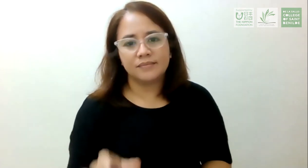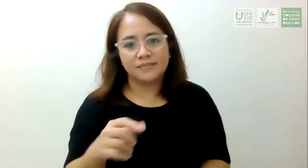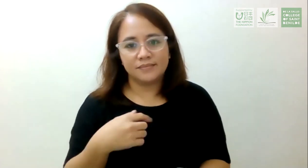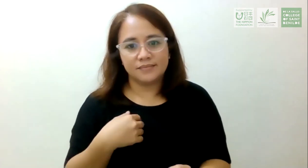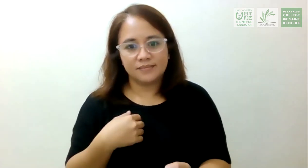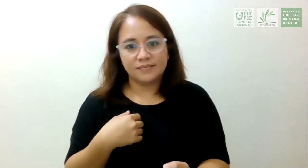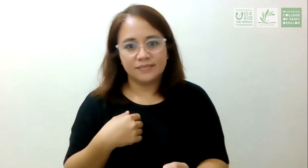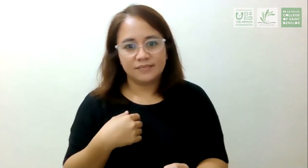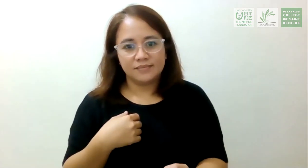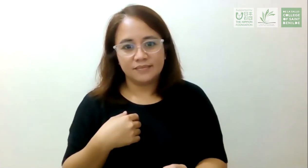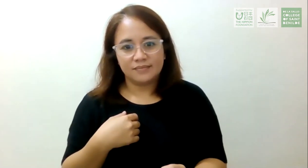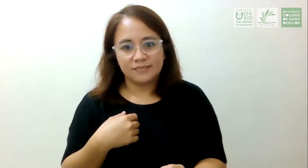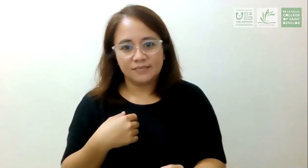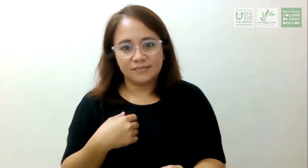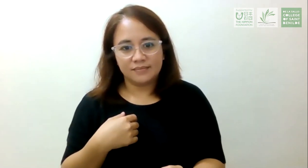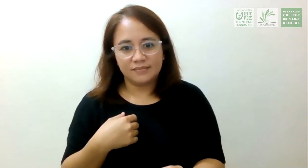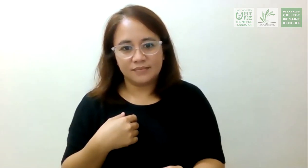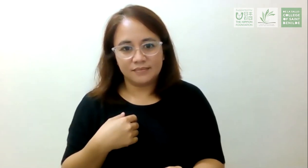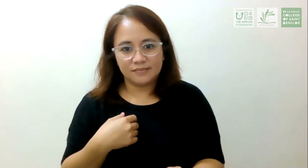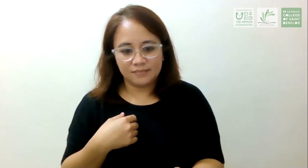Monday the 7th is okay?